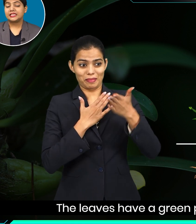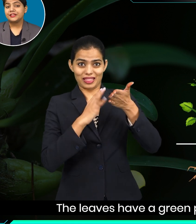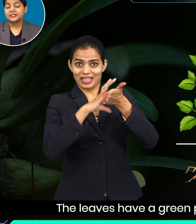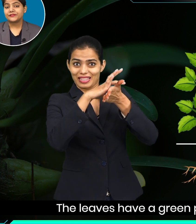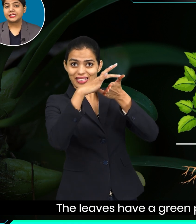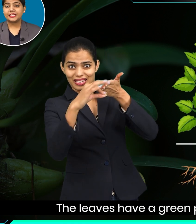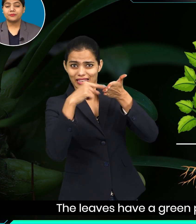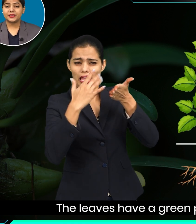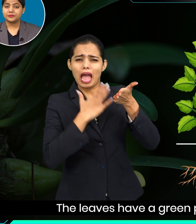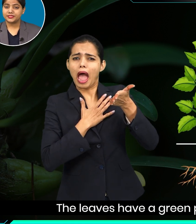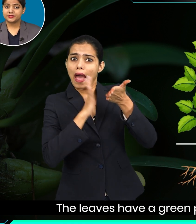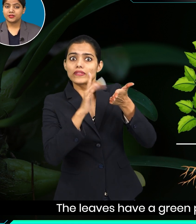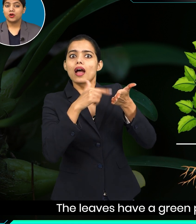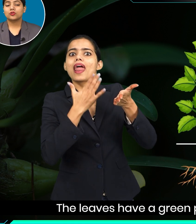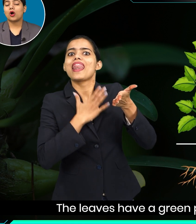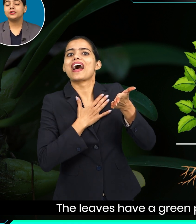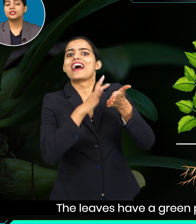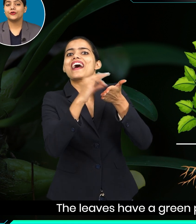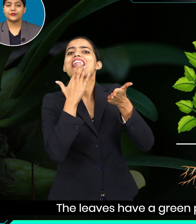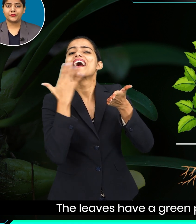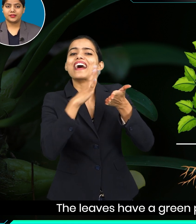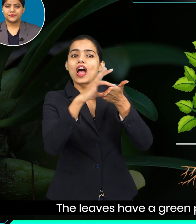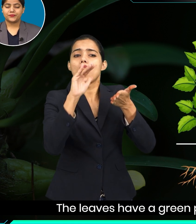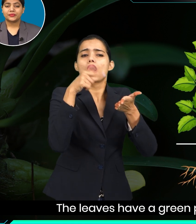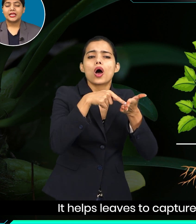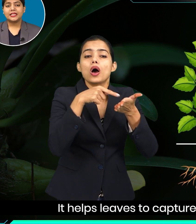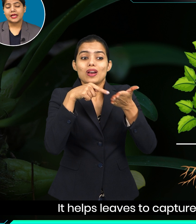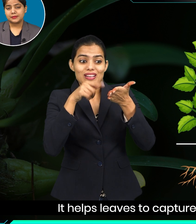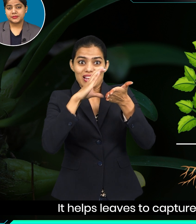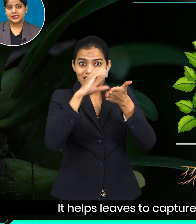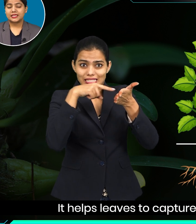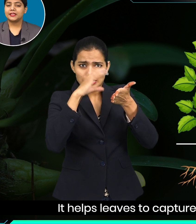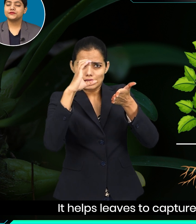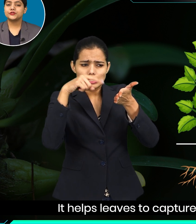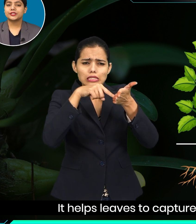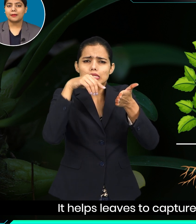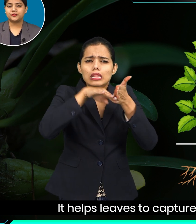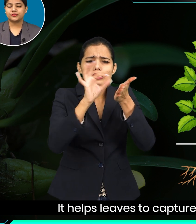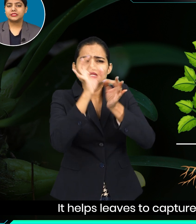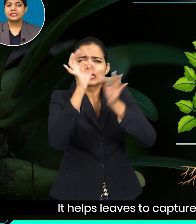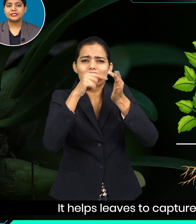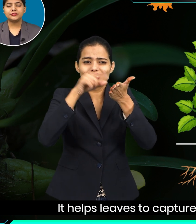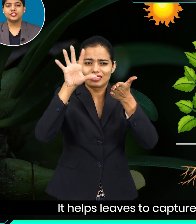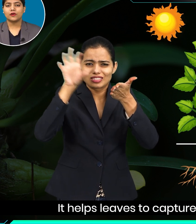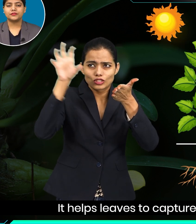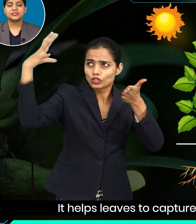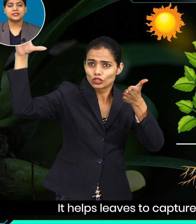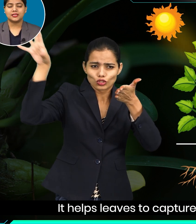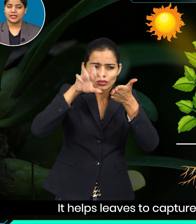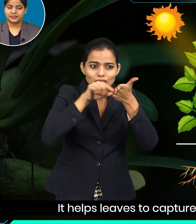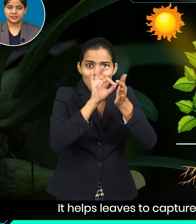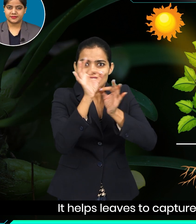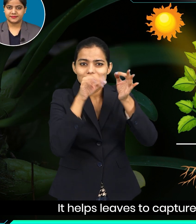The leaves have a green pigment called chlorophyll. It helps leaves to capture the energy of